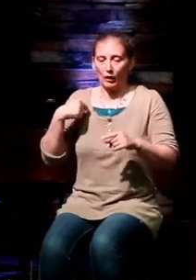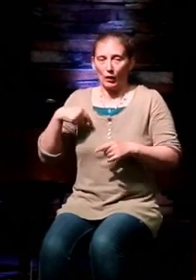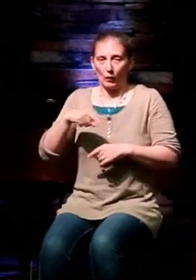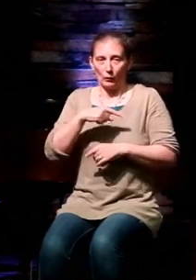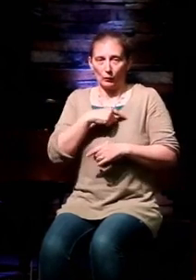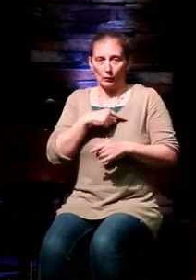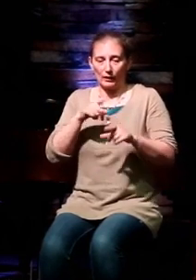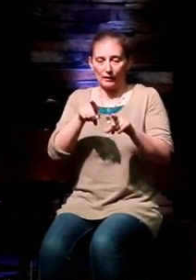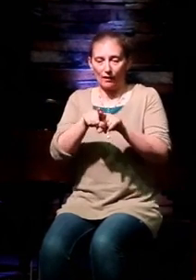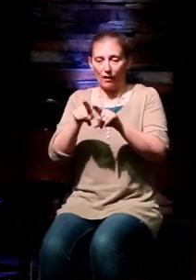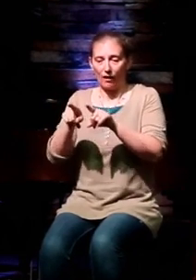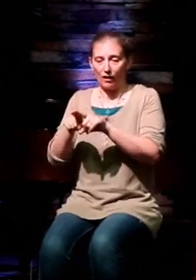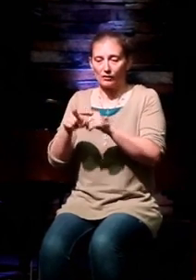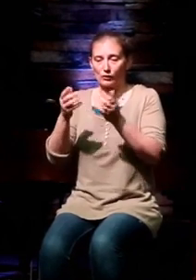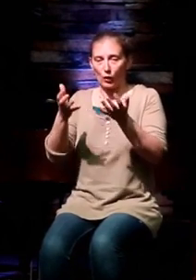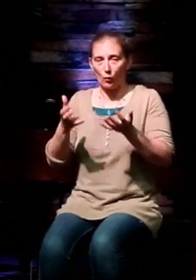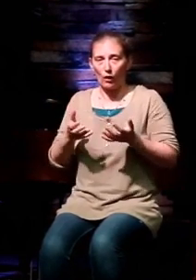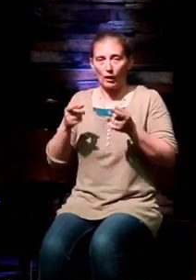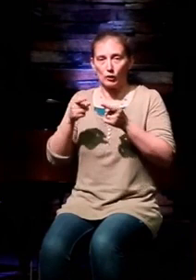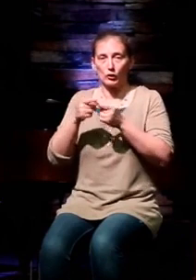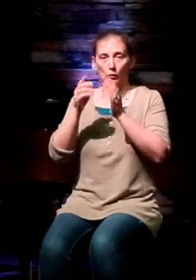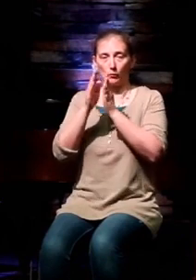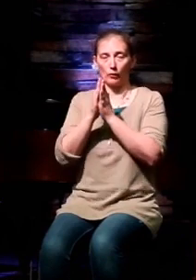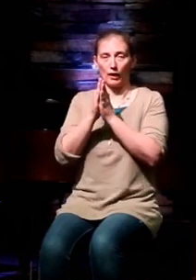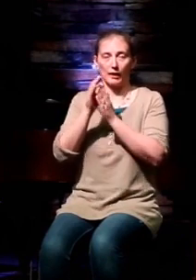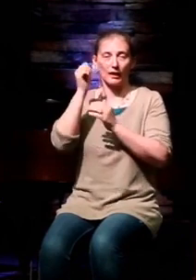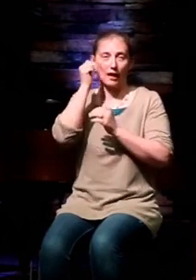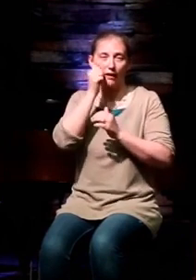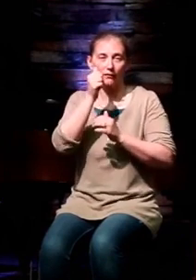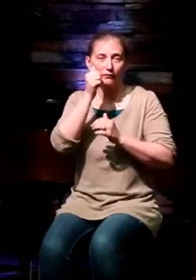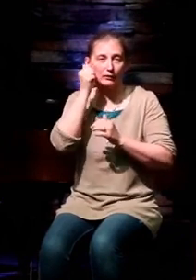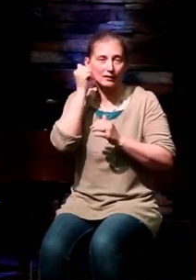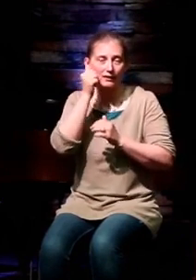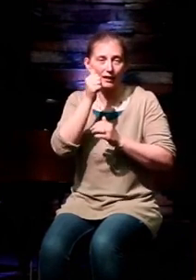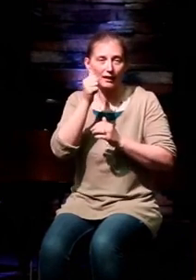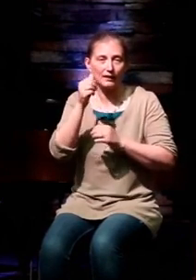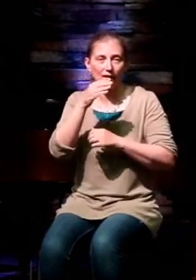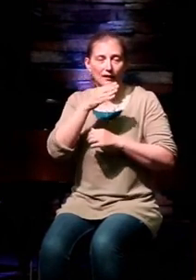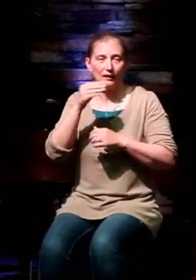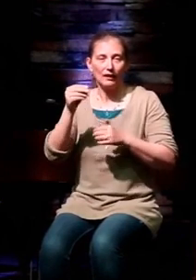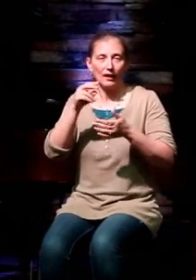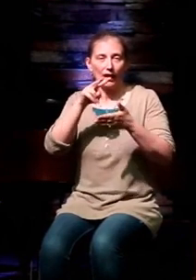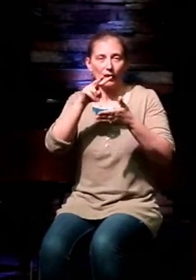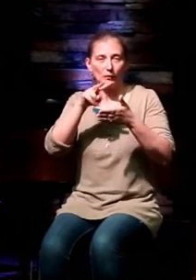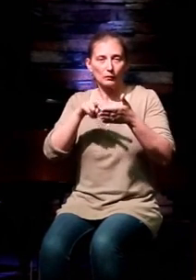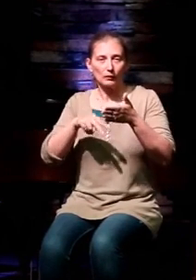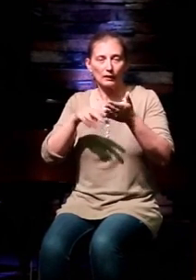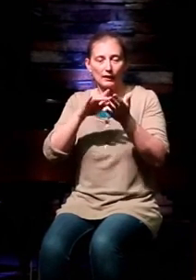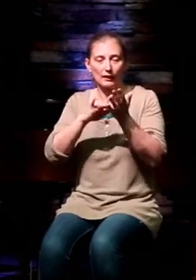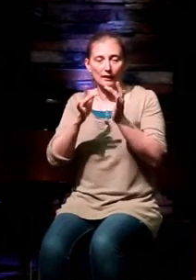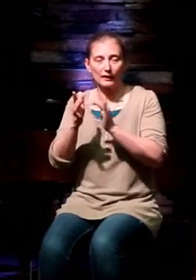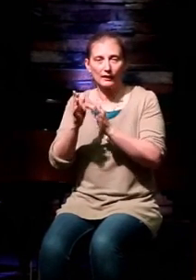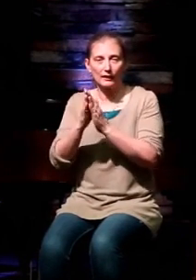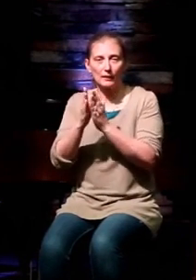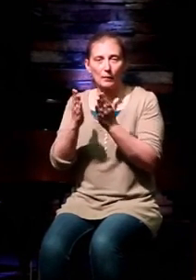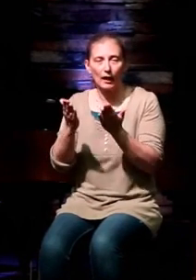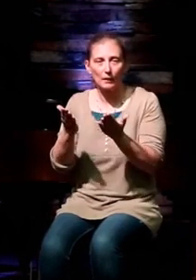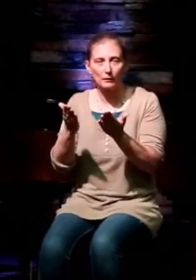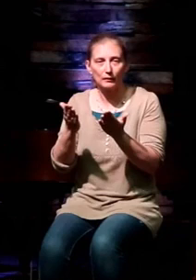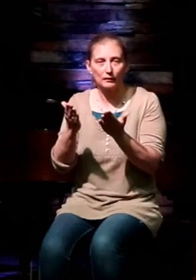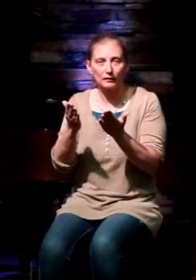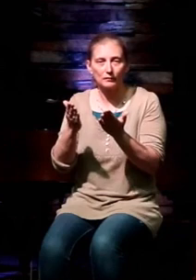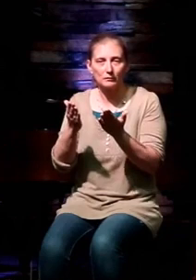clock goes off, you're going to wake up, you're going to grab your Bible, and you're going to start reading, you're going to start